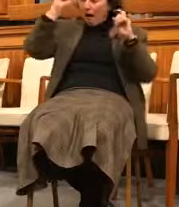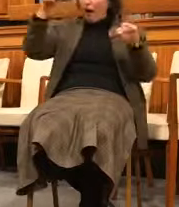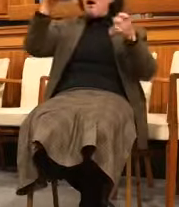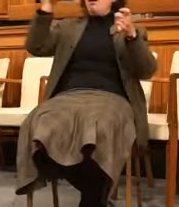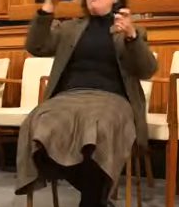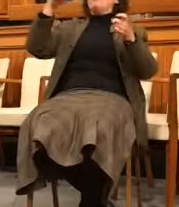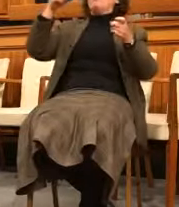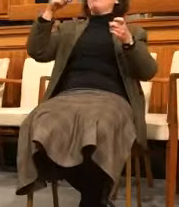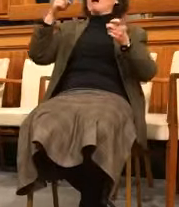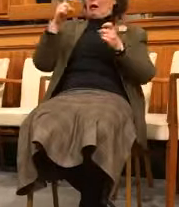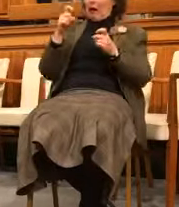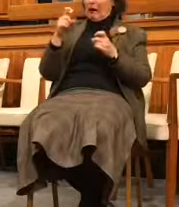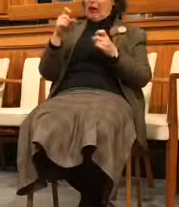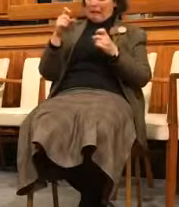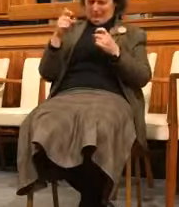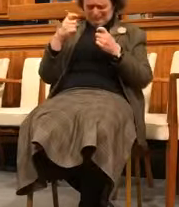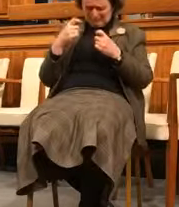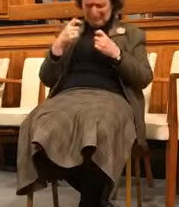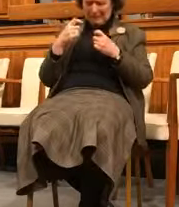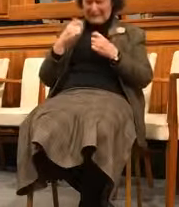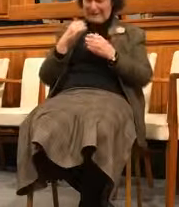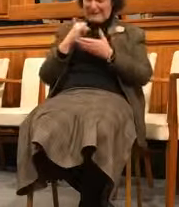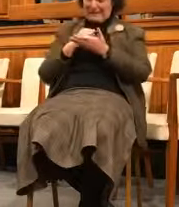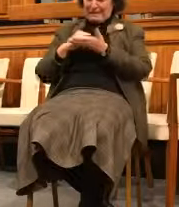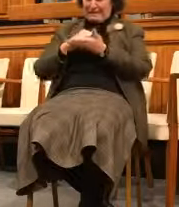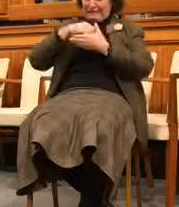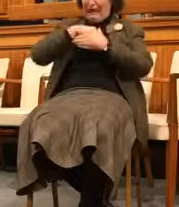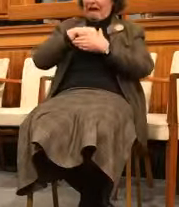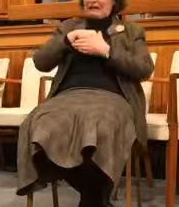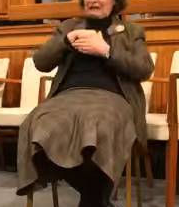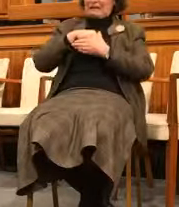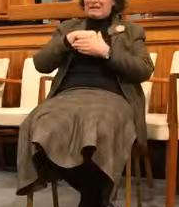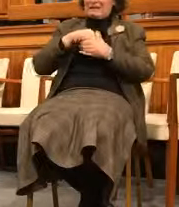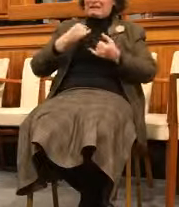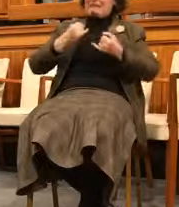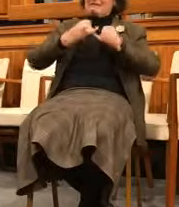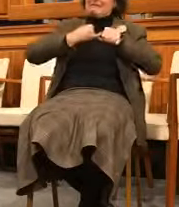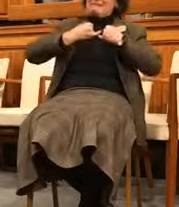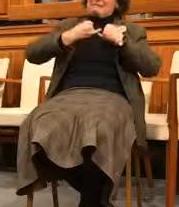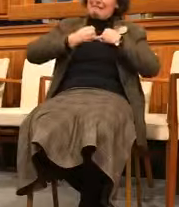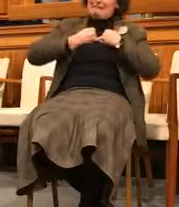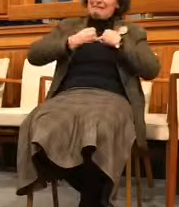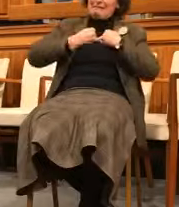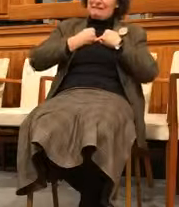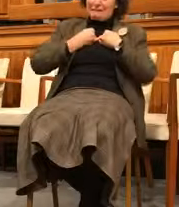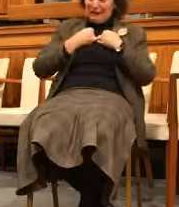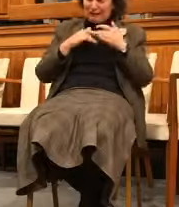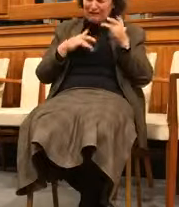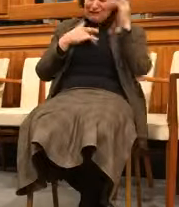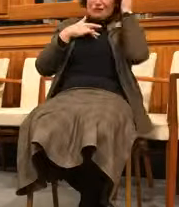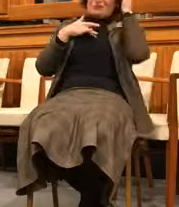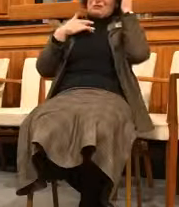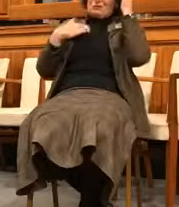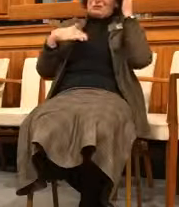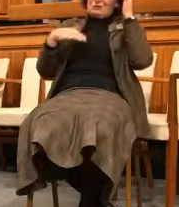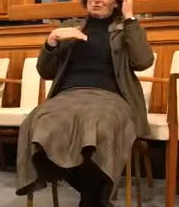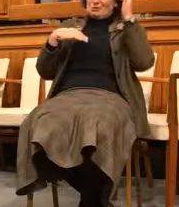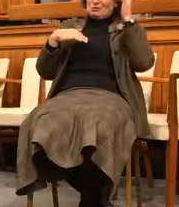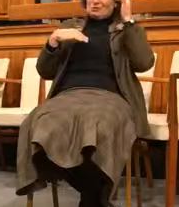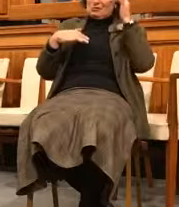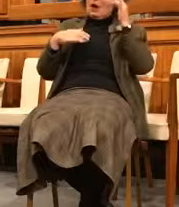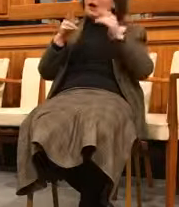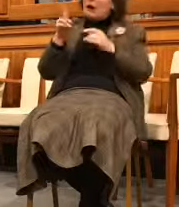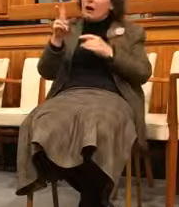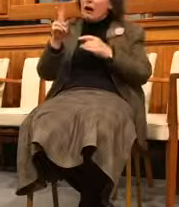Many times we've seen conviction grip hearts and and that great longing to